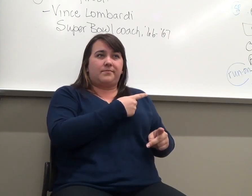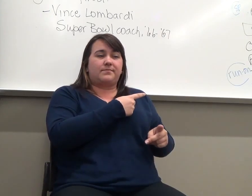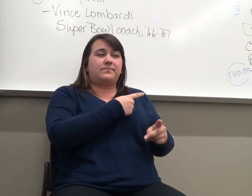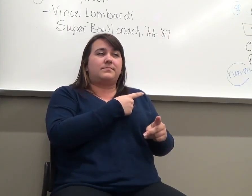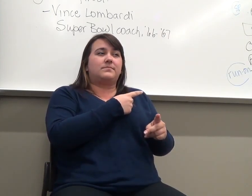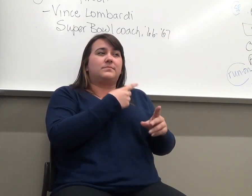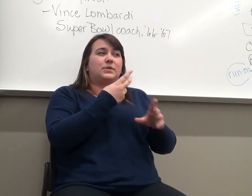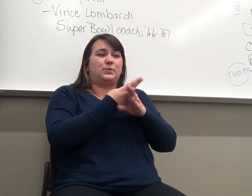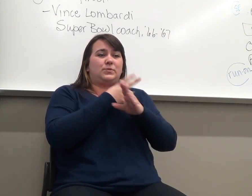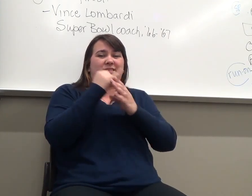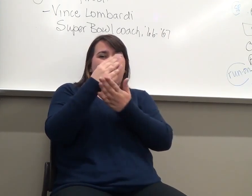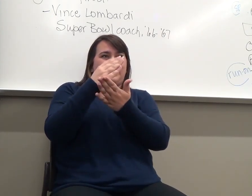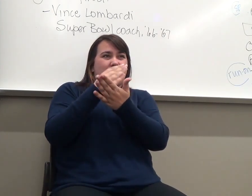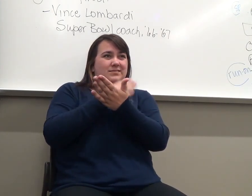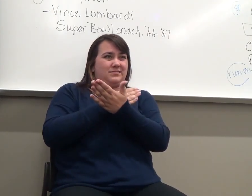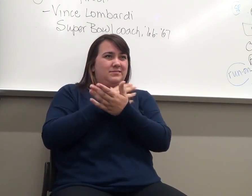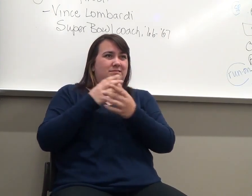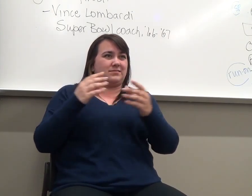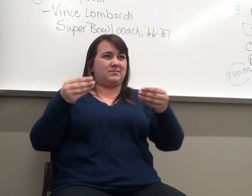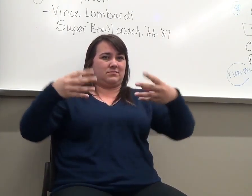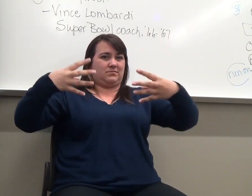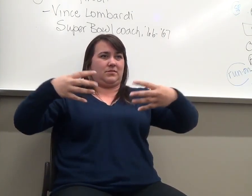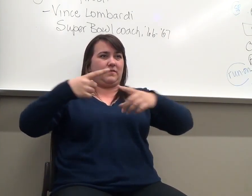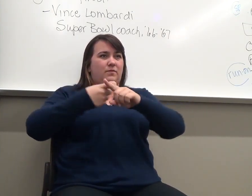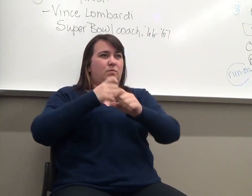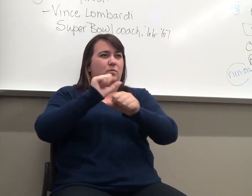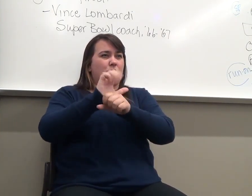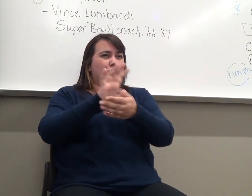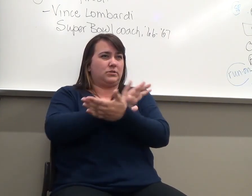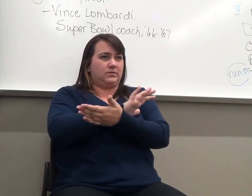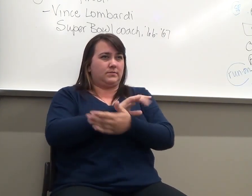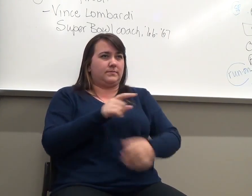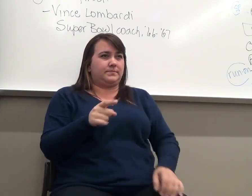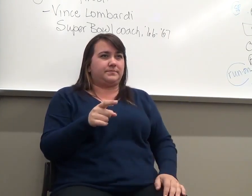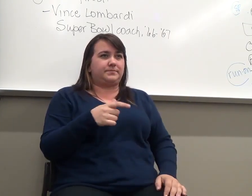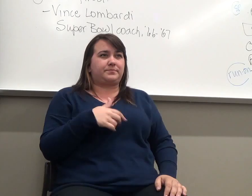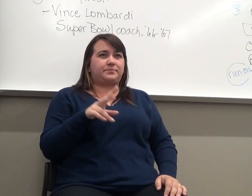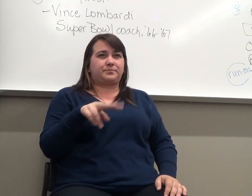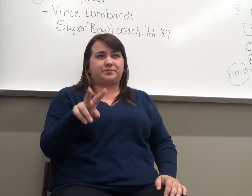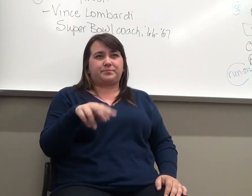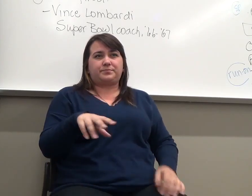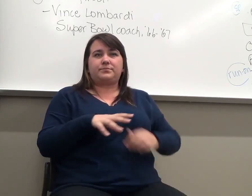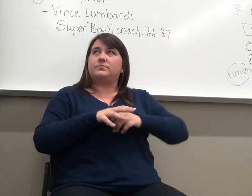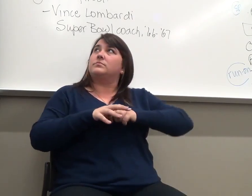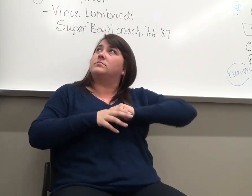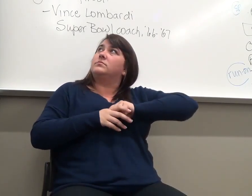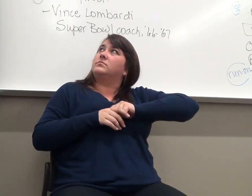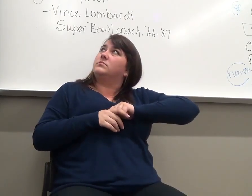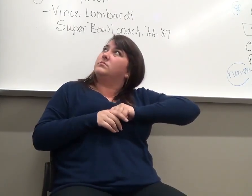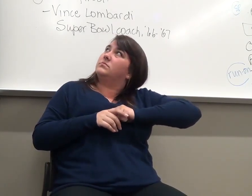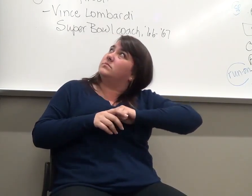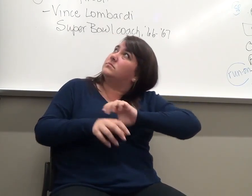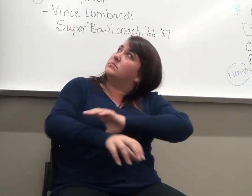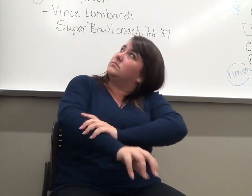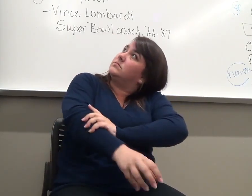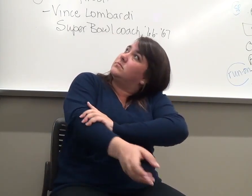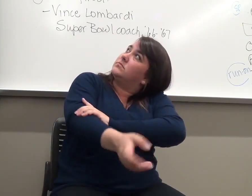of description in there. So what this person is gonna wanna do is narrow this down